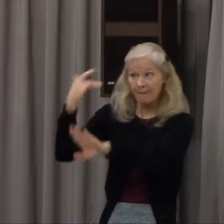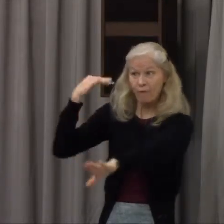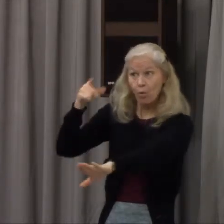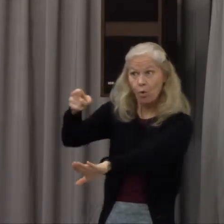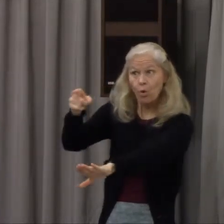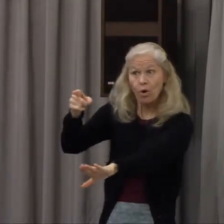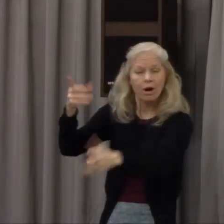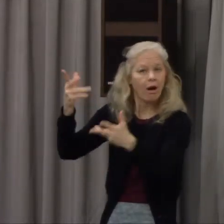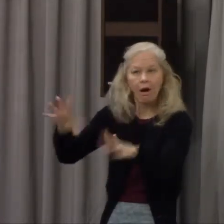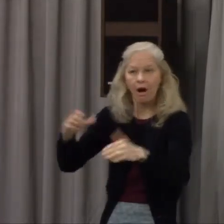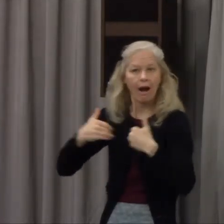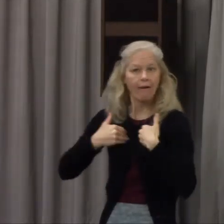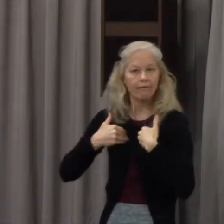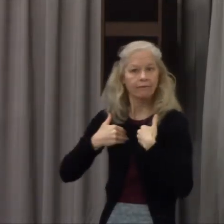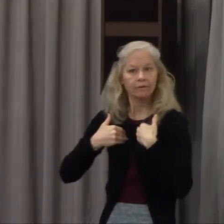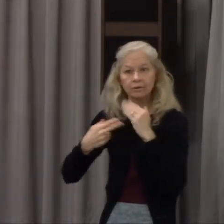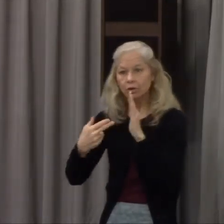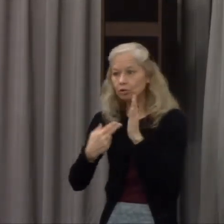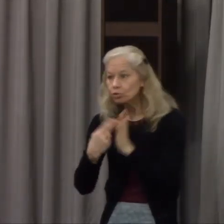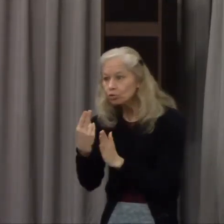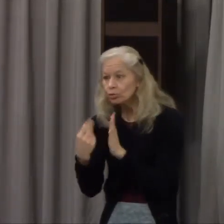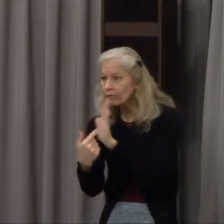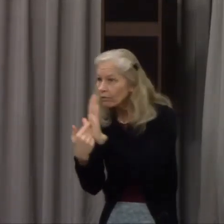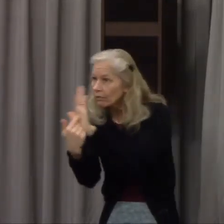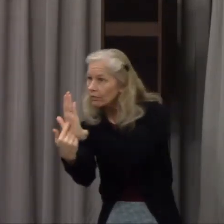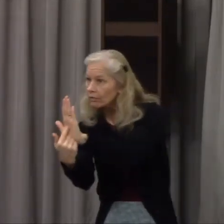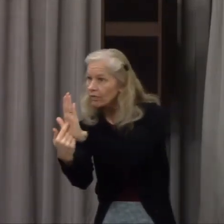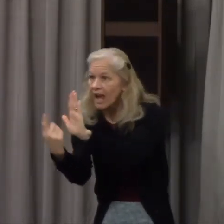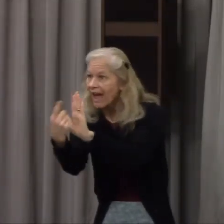to be signed, sealed, and delivered to Satan himself.